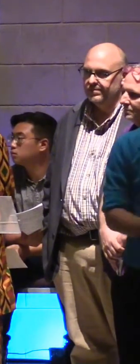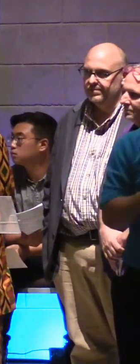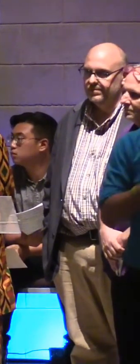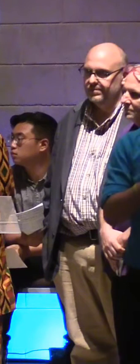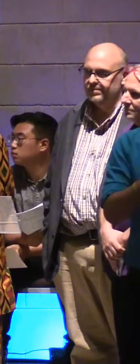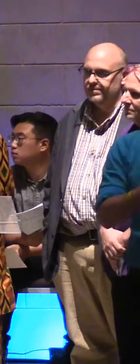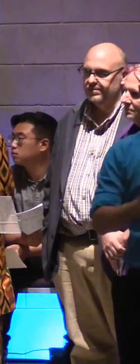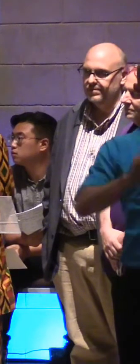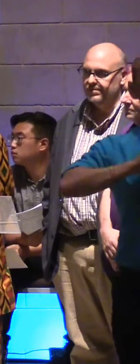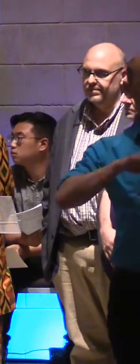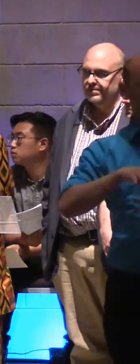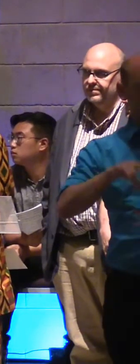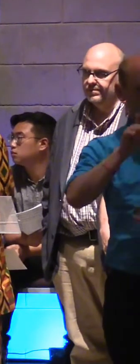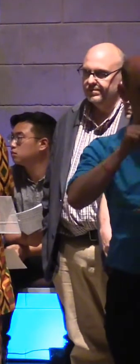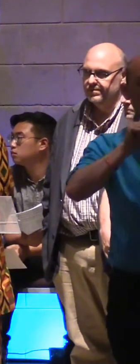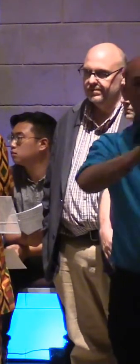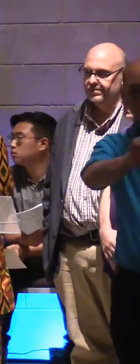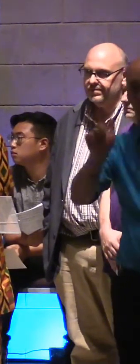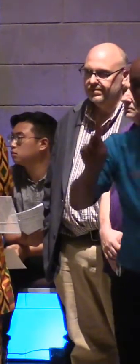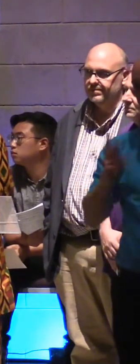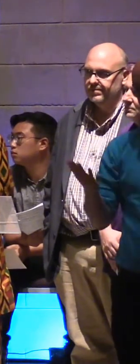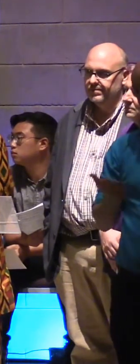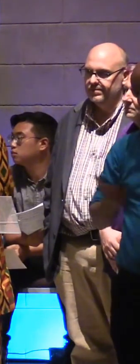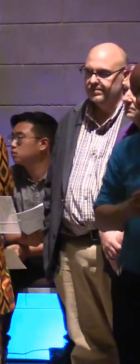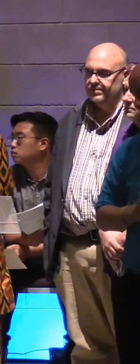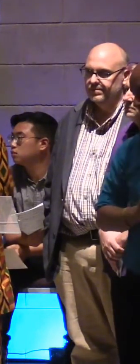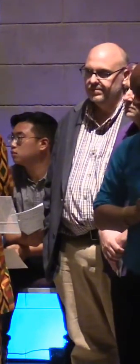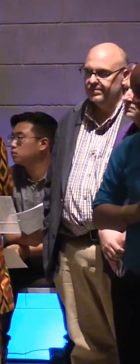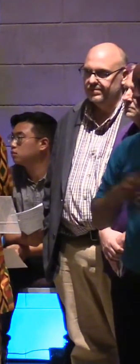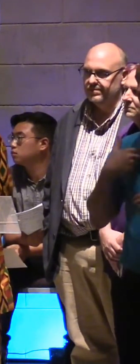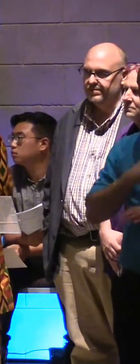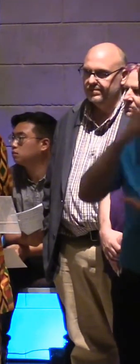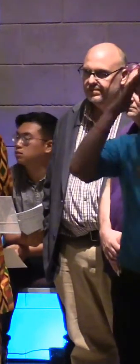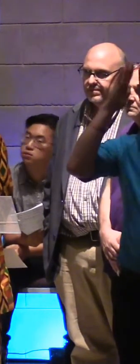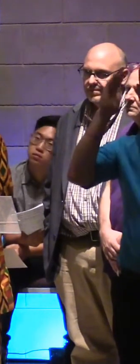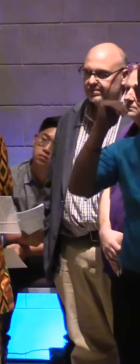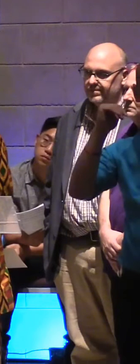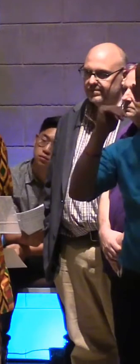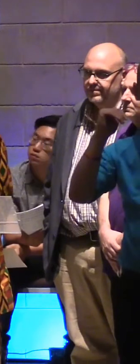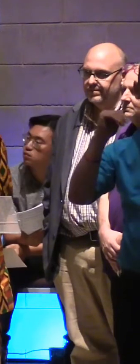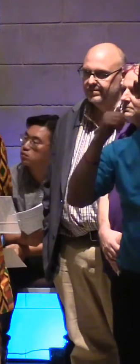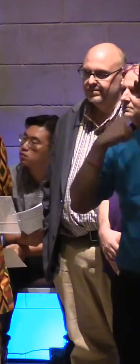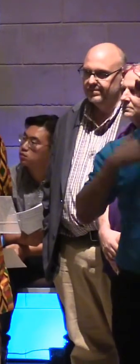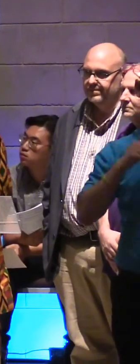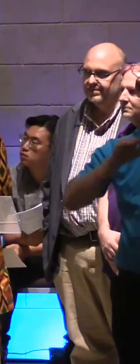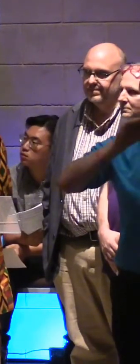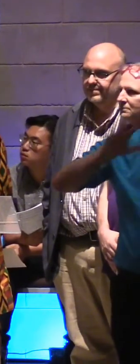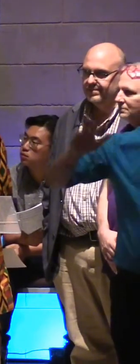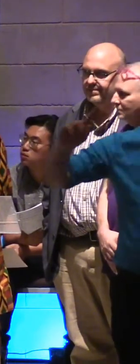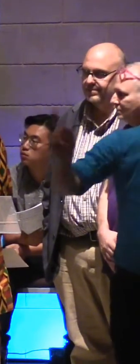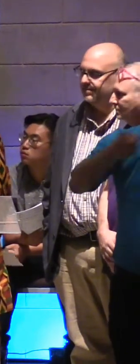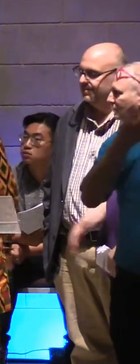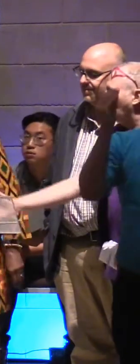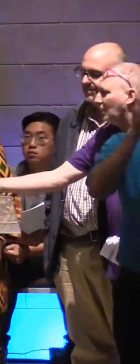every person that is in our community. And so we do hope that we will get the word out to even more people, and it will be